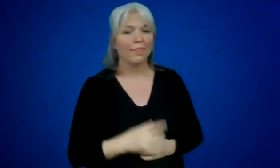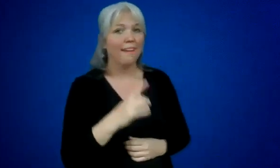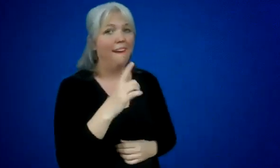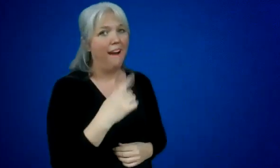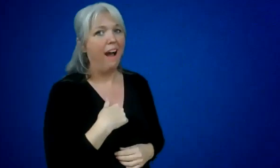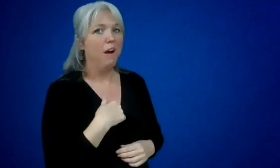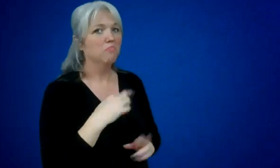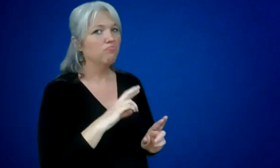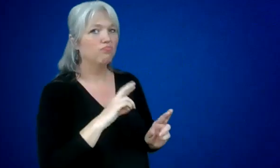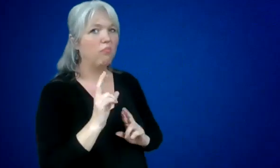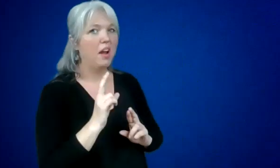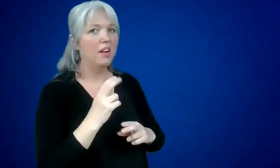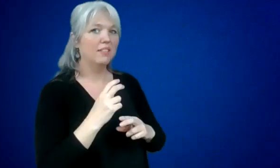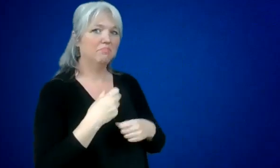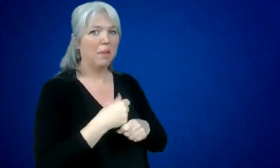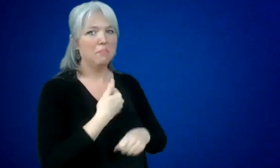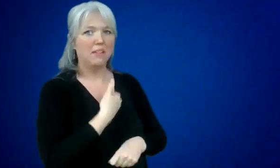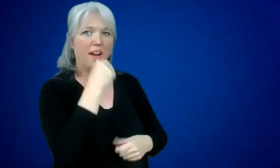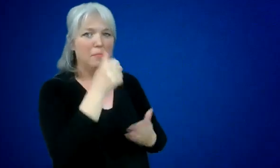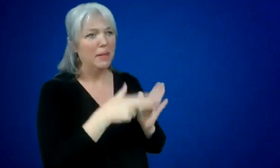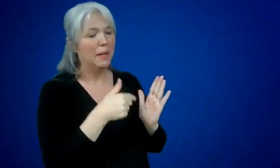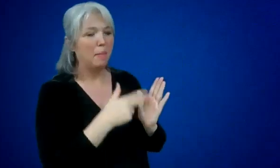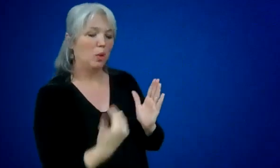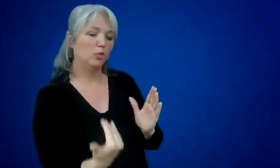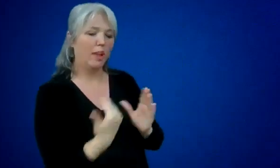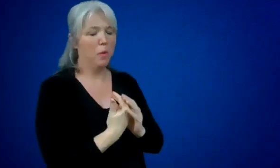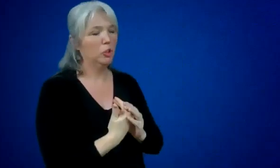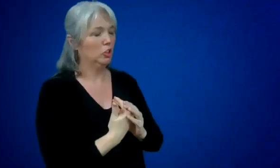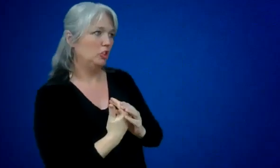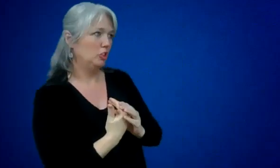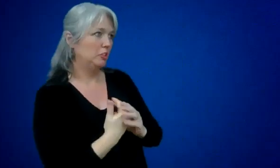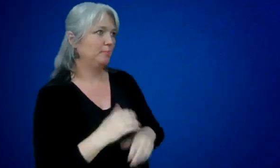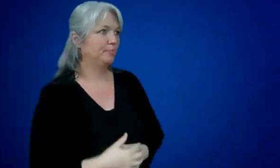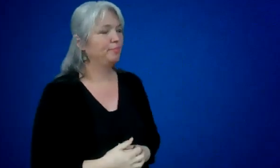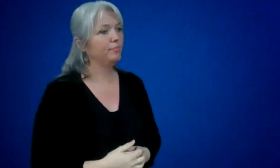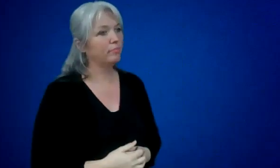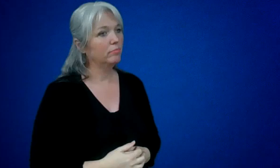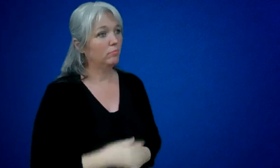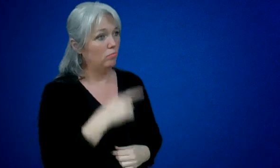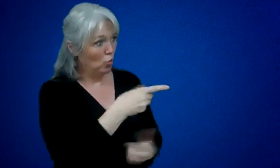fixing to make myself a peanut butter sandwich, she said. You want one